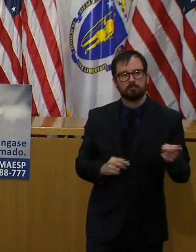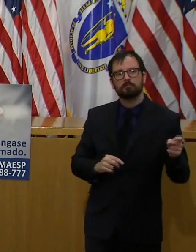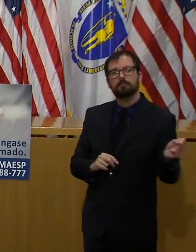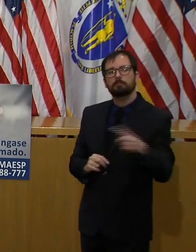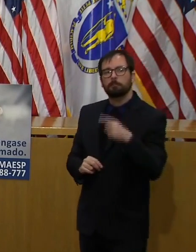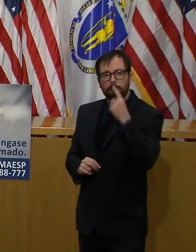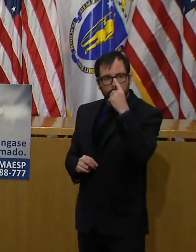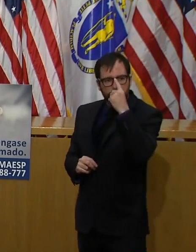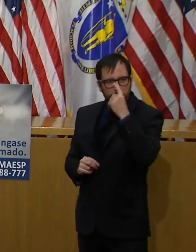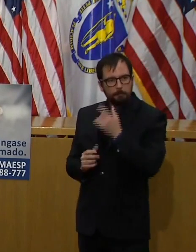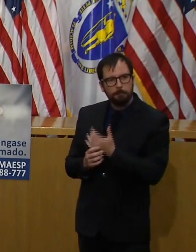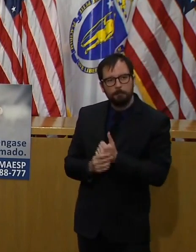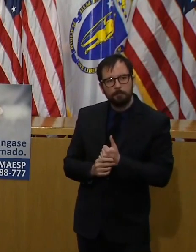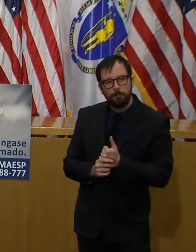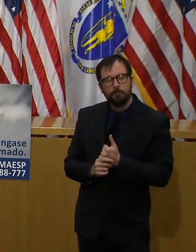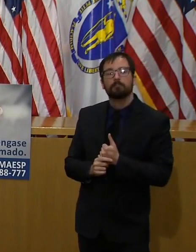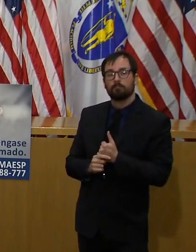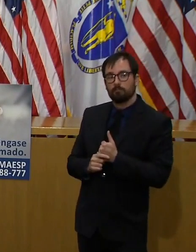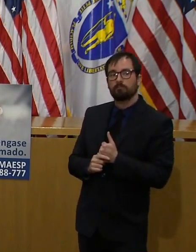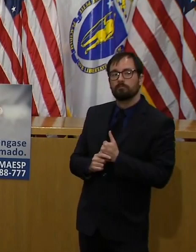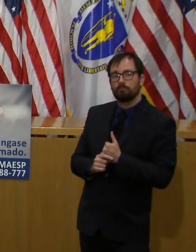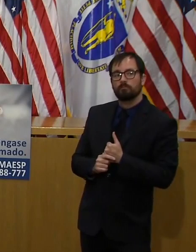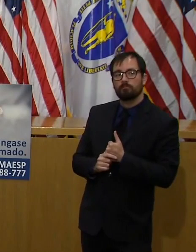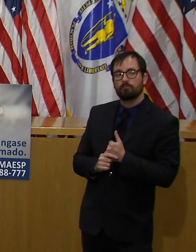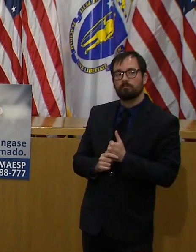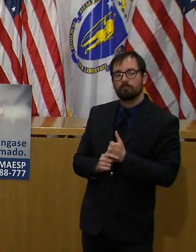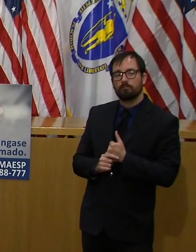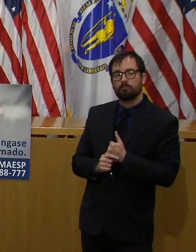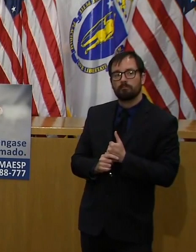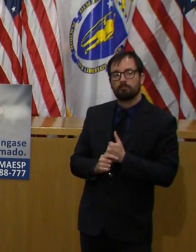similar announcement anytime soon, even though I see you're not making